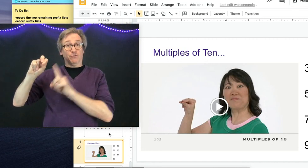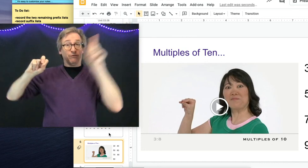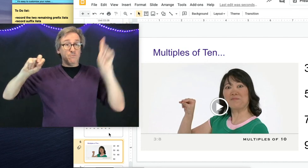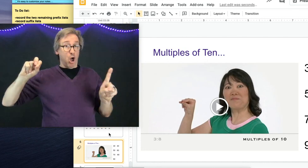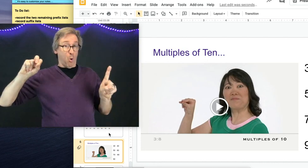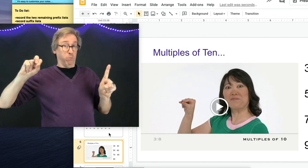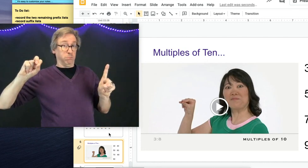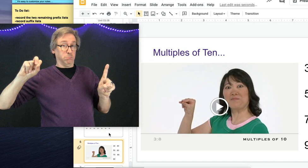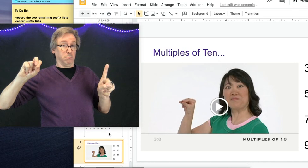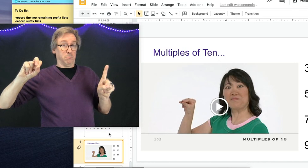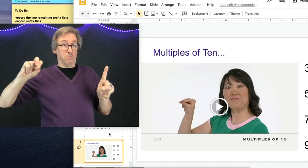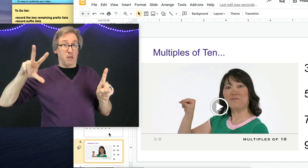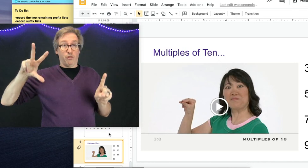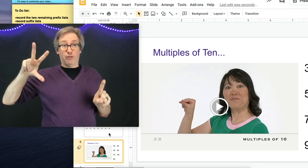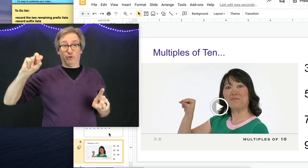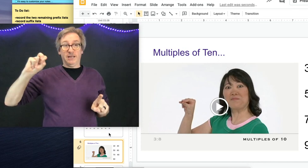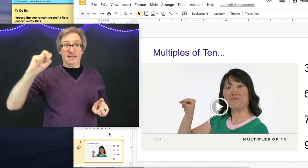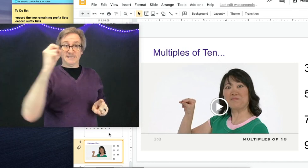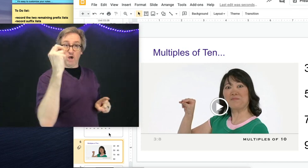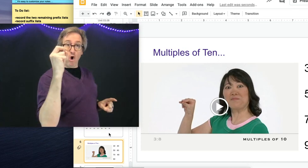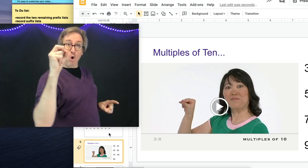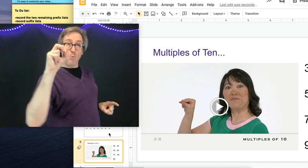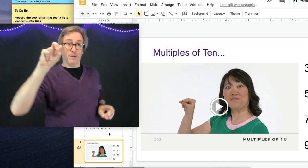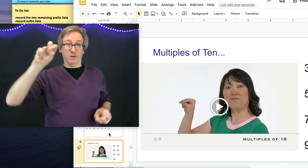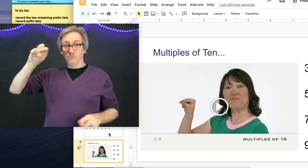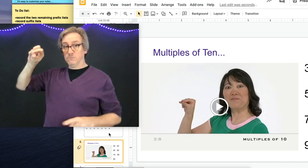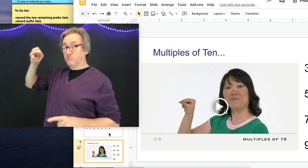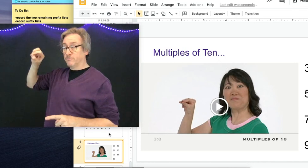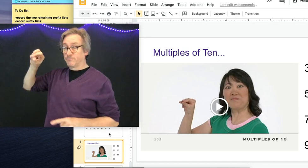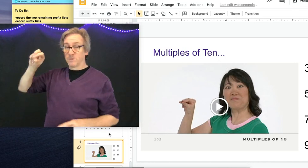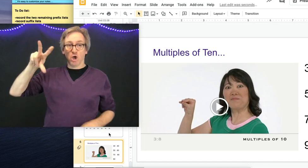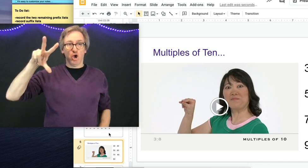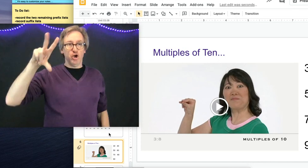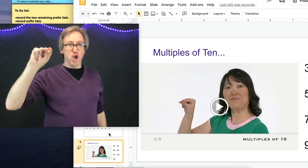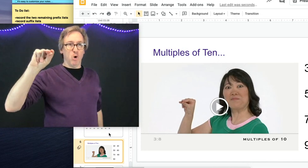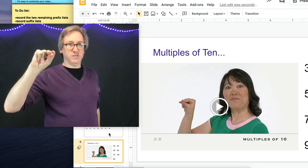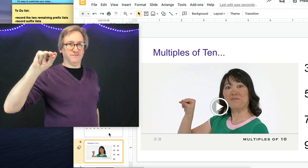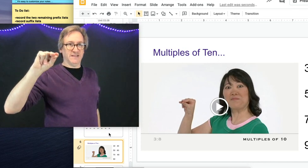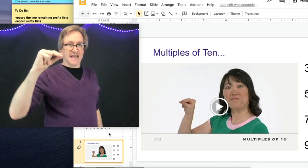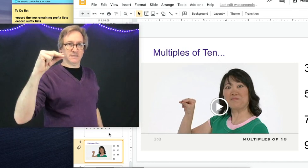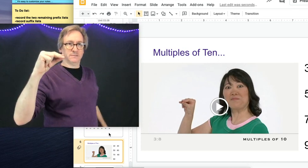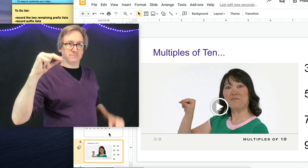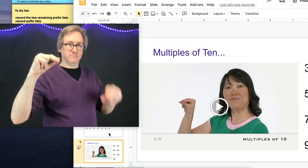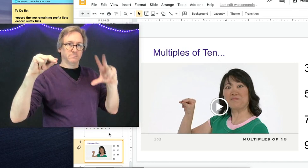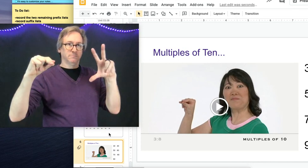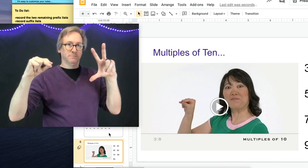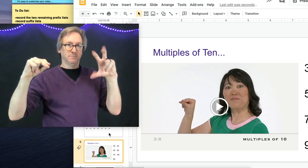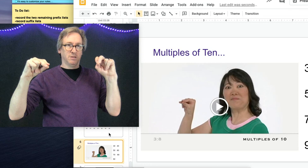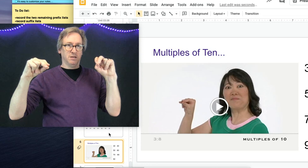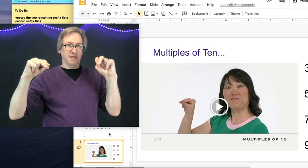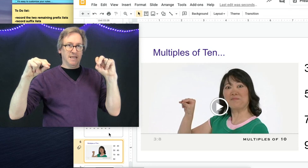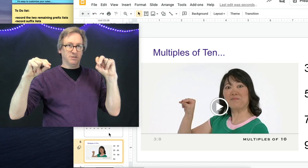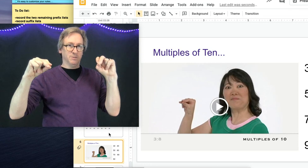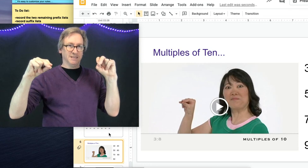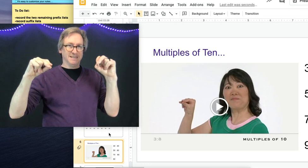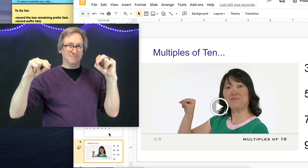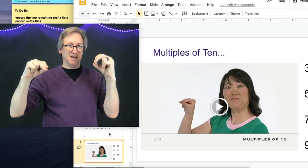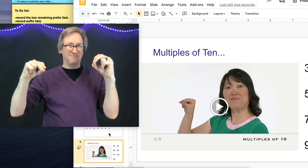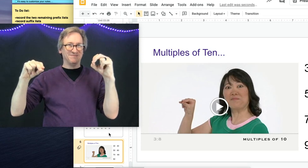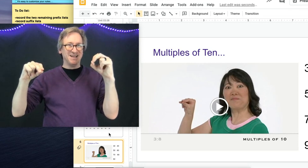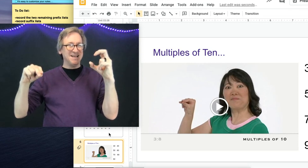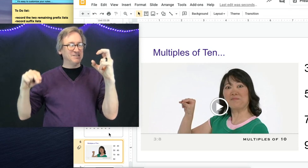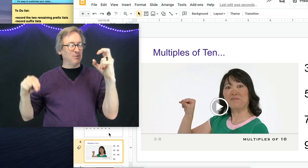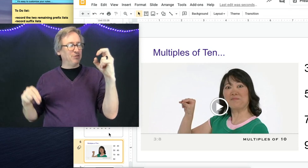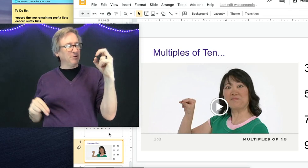is different from no. 30 is open. No is flat. You can't do them at the same